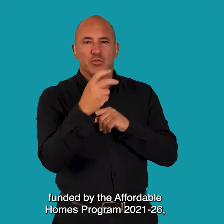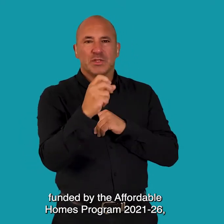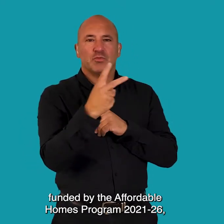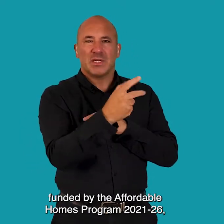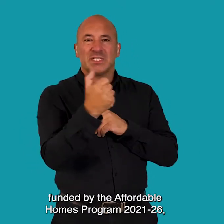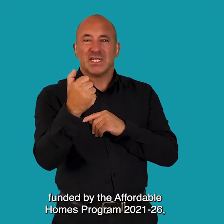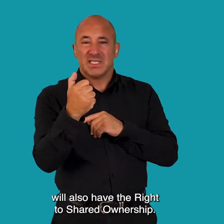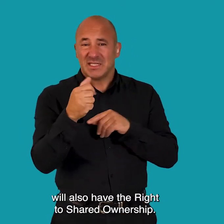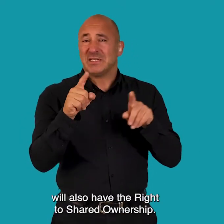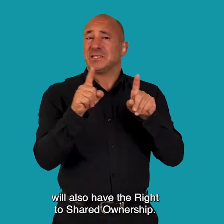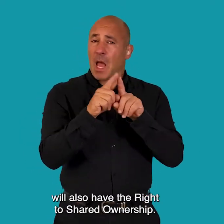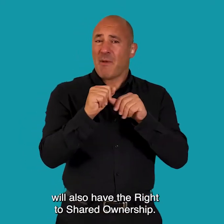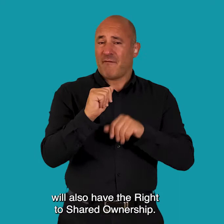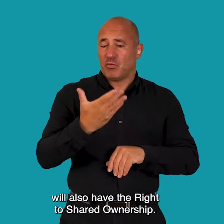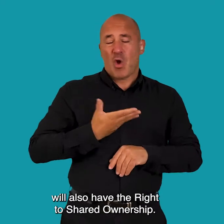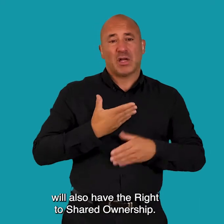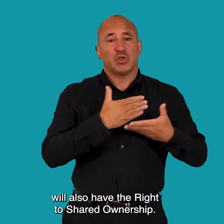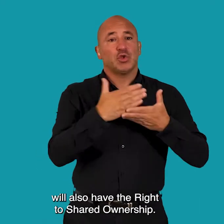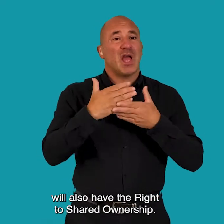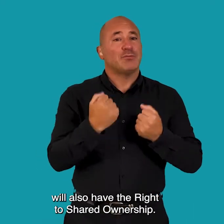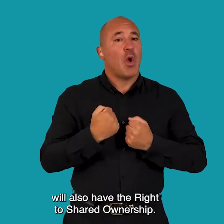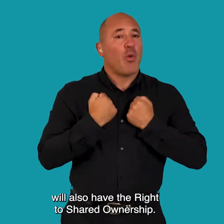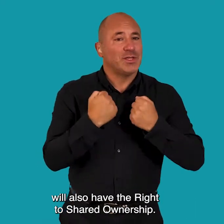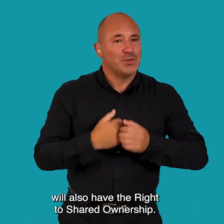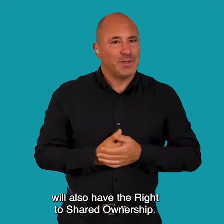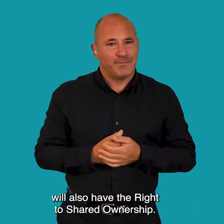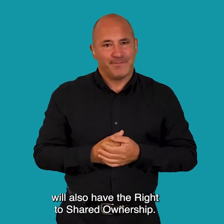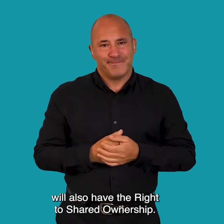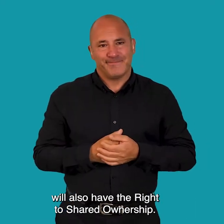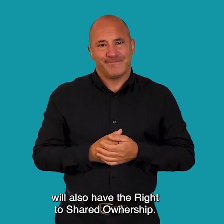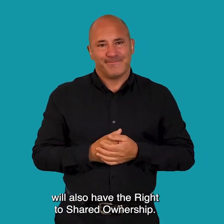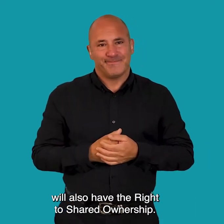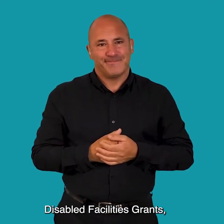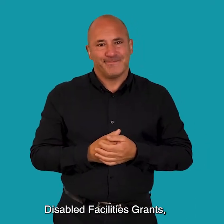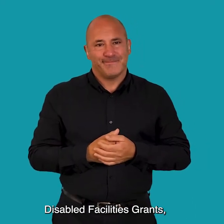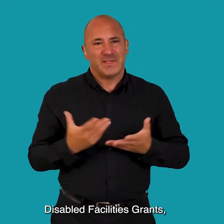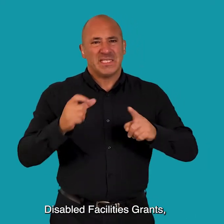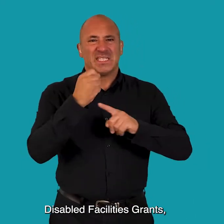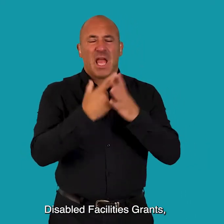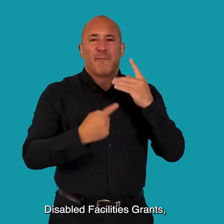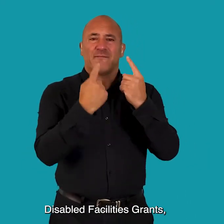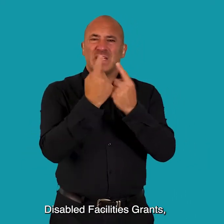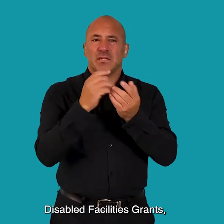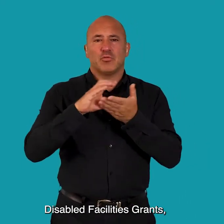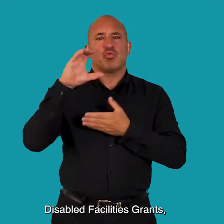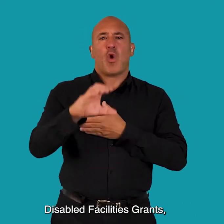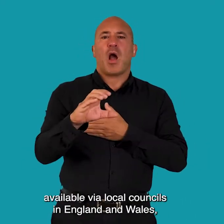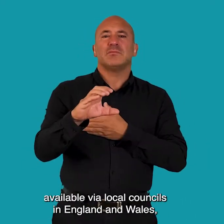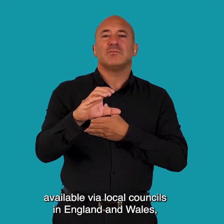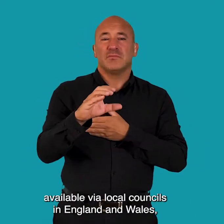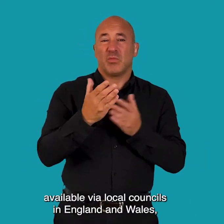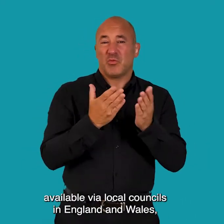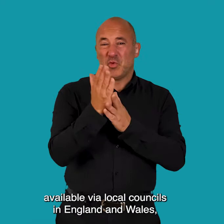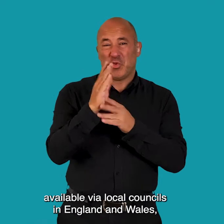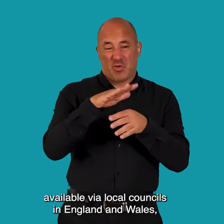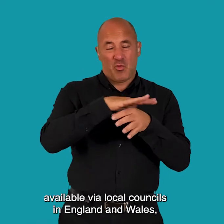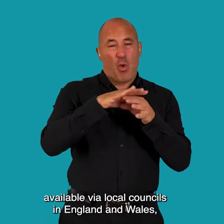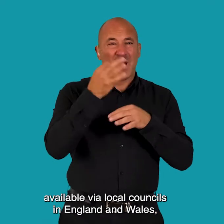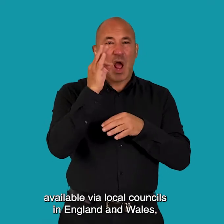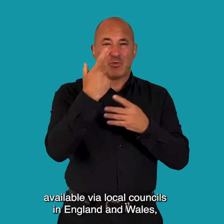2021-26 will also have the right to shared ownership. Disabled facilities grants available via local councils